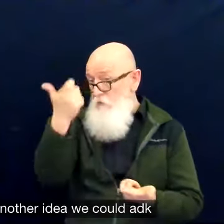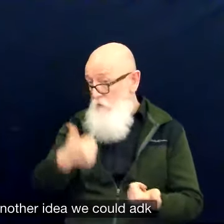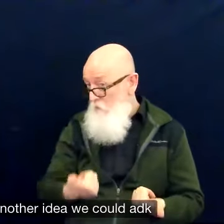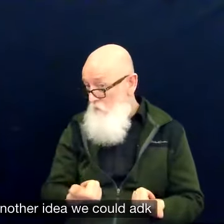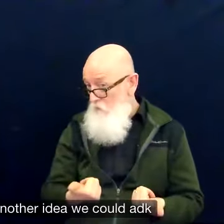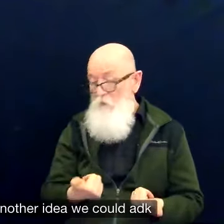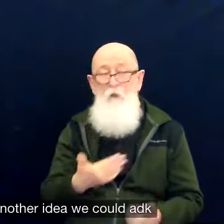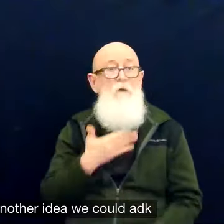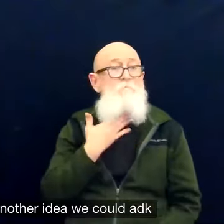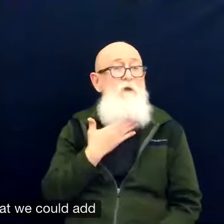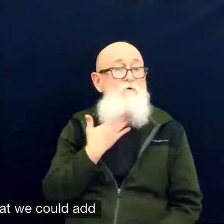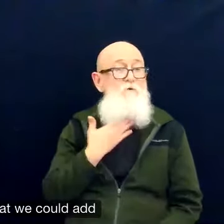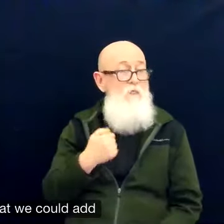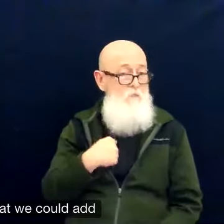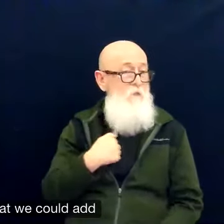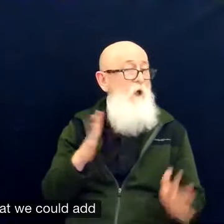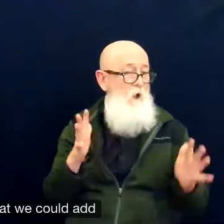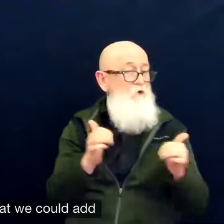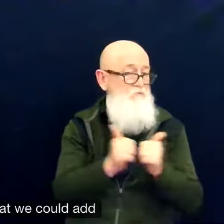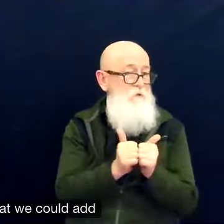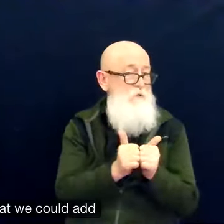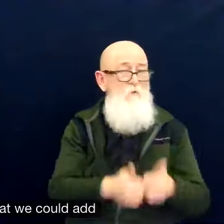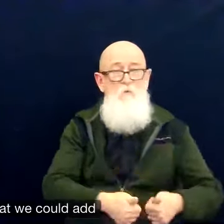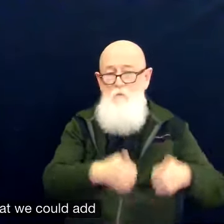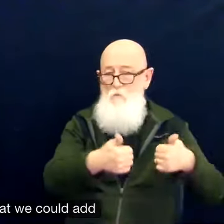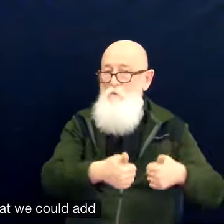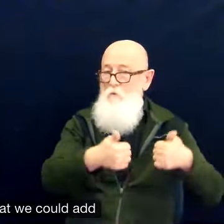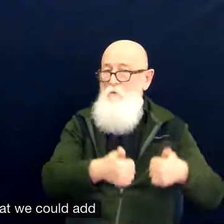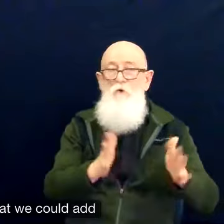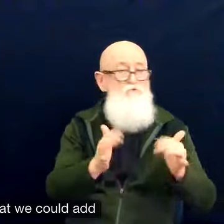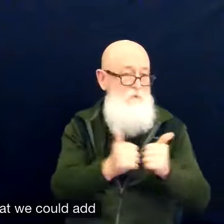It's Meredith. I agree that's a great thing that